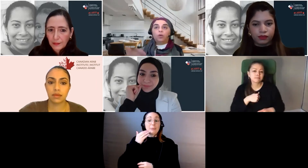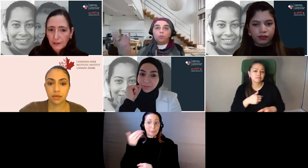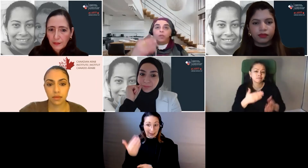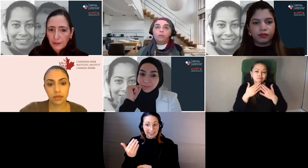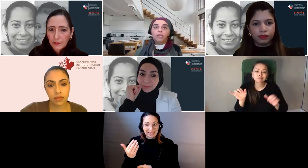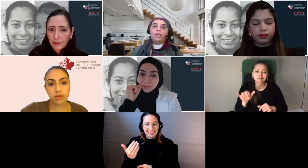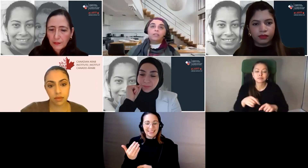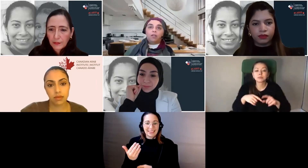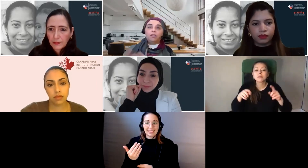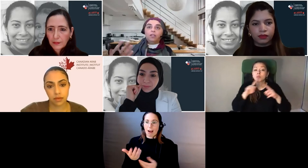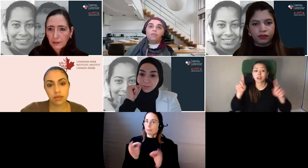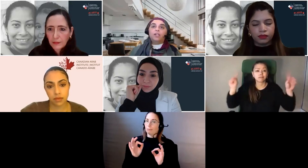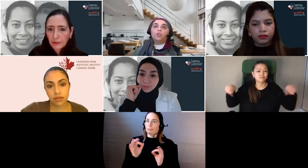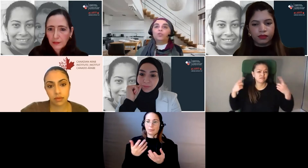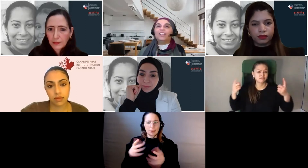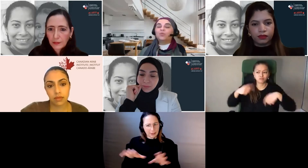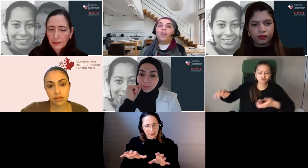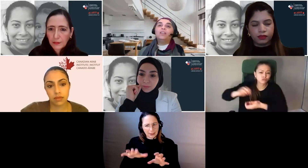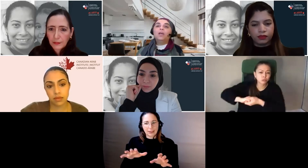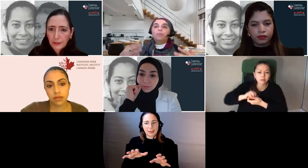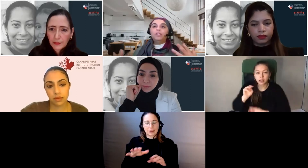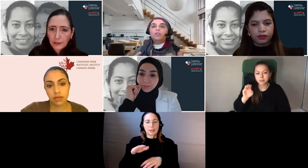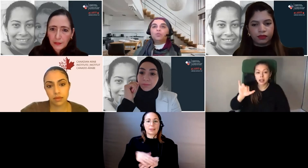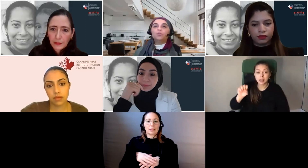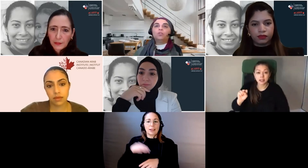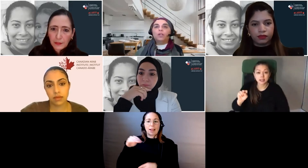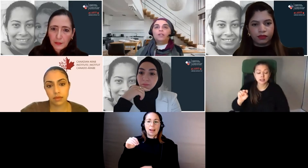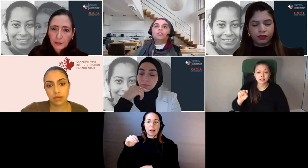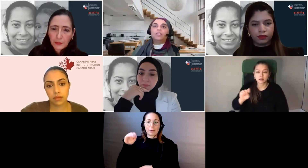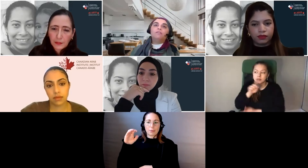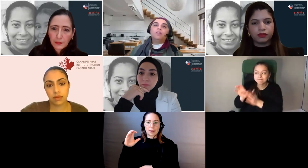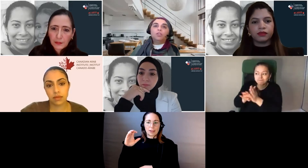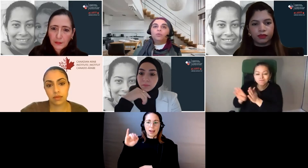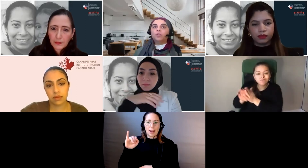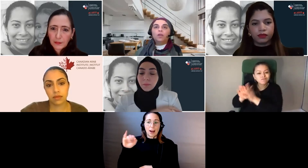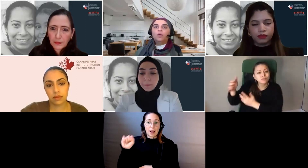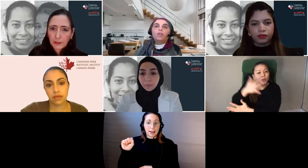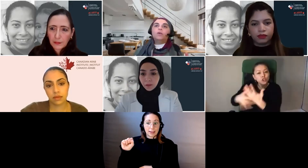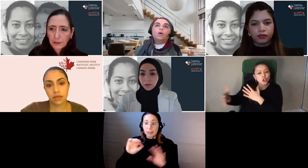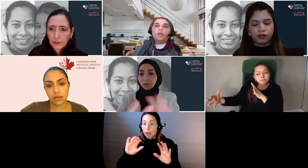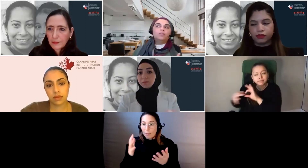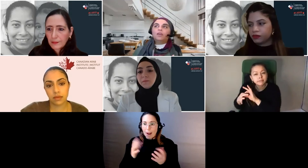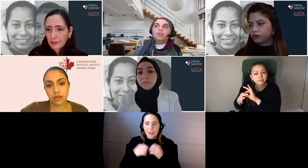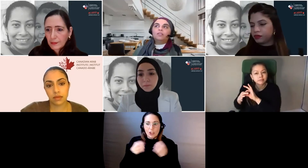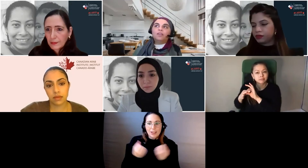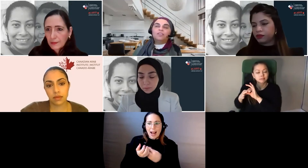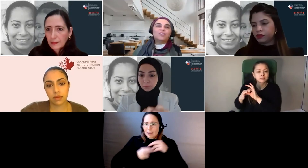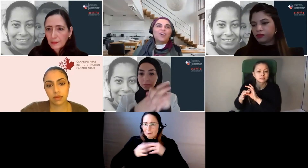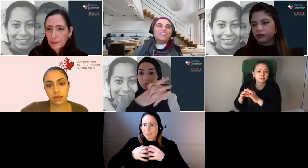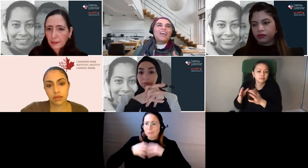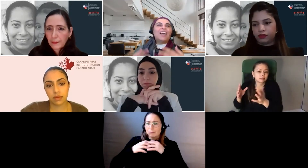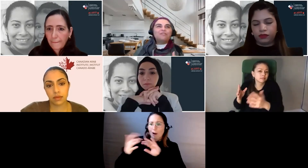on. We've worked with MCIS on this very closely as well, building those social connections, even to whether